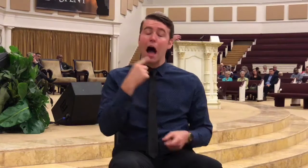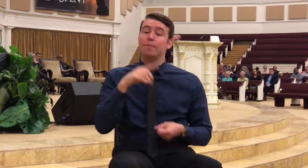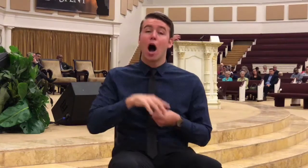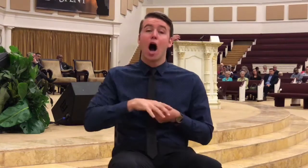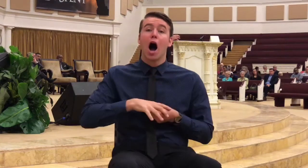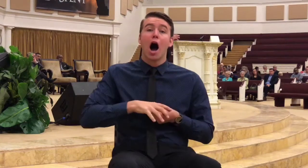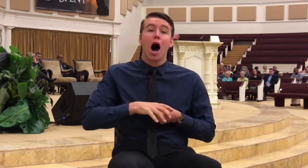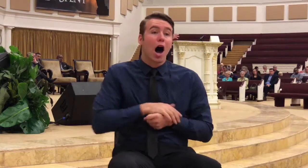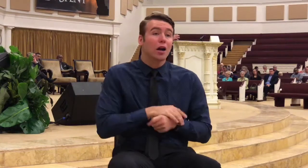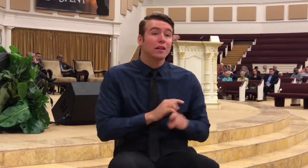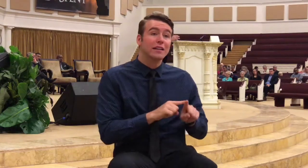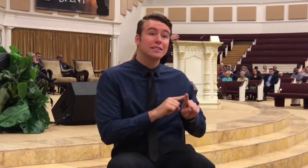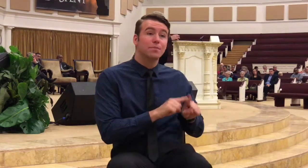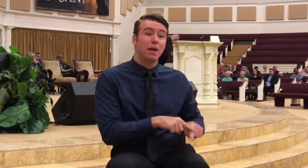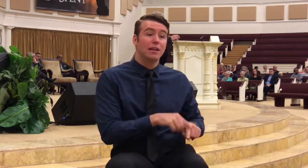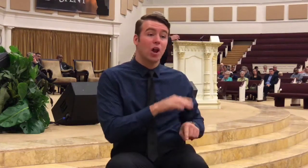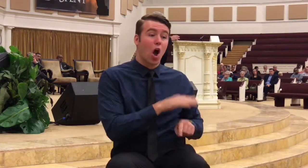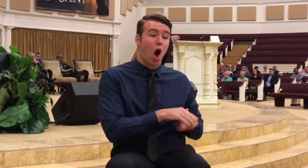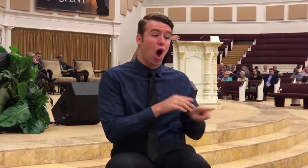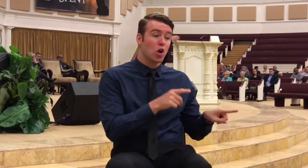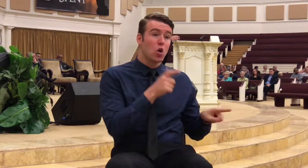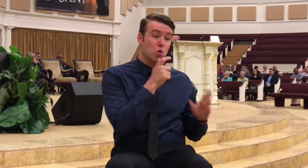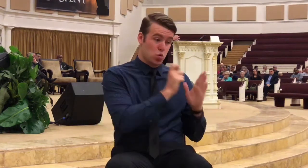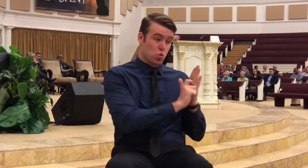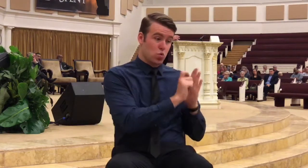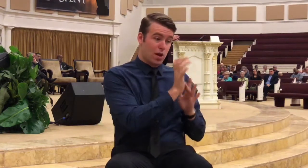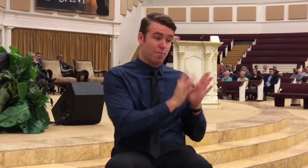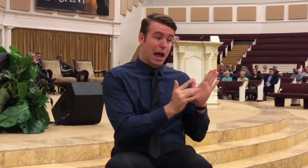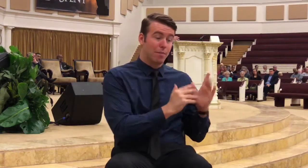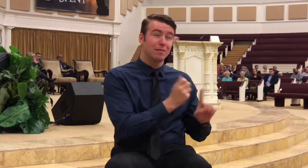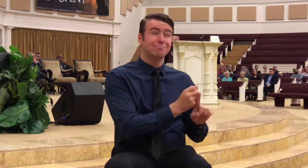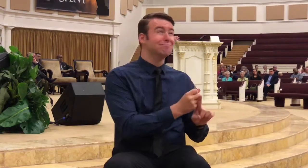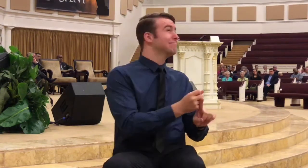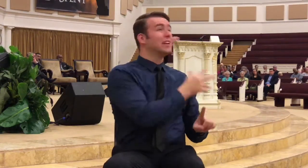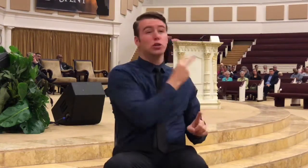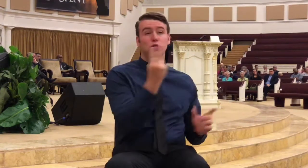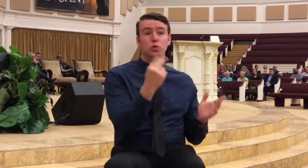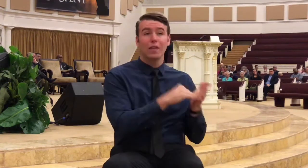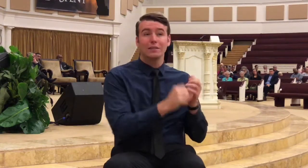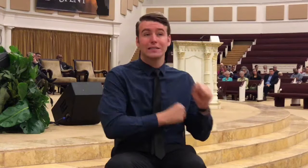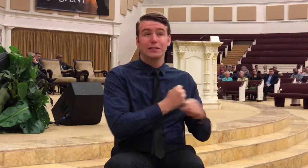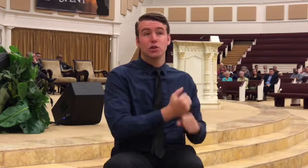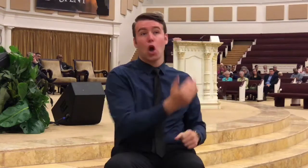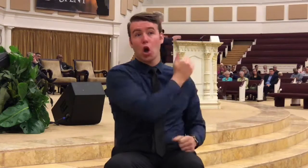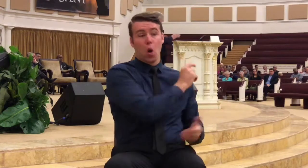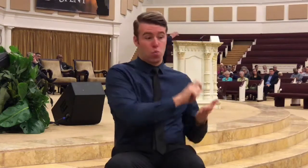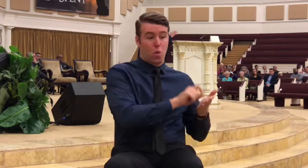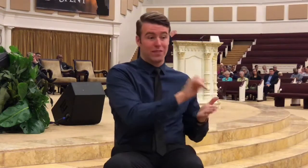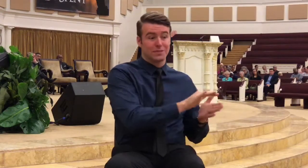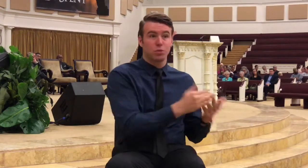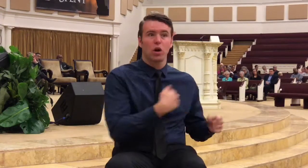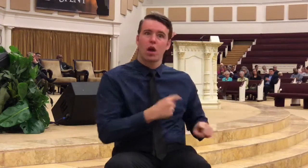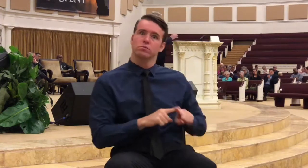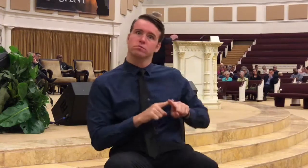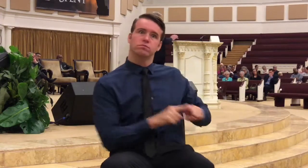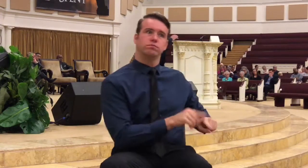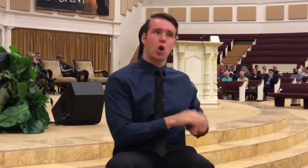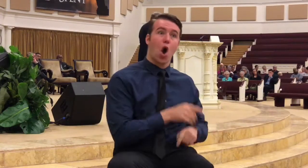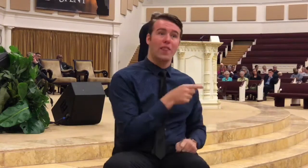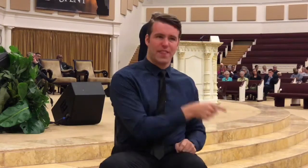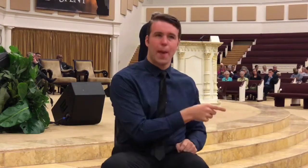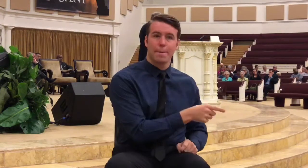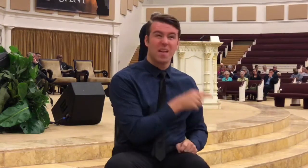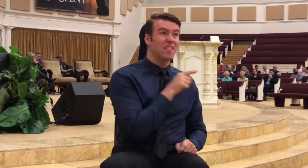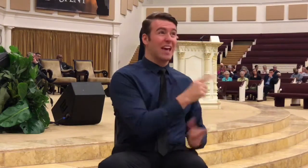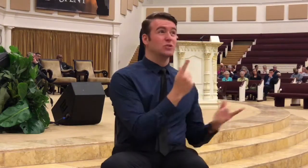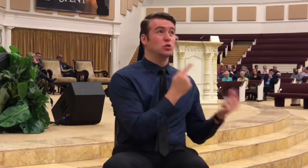preaching upon men that preceded me by 2,000 years and wrote this book, and by things that